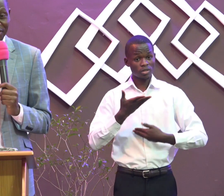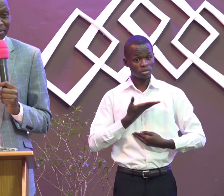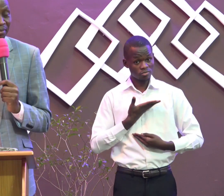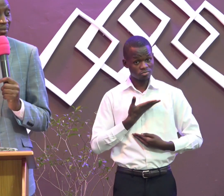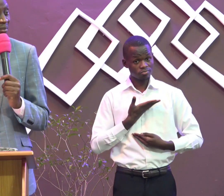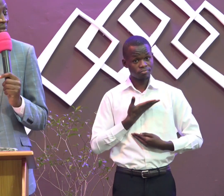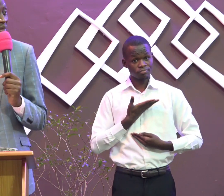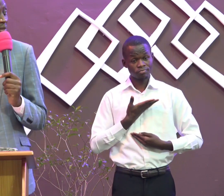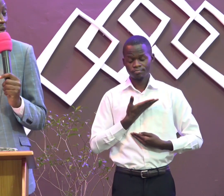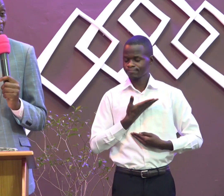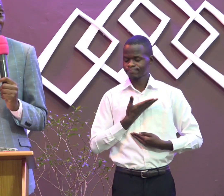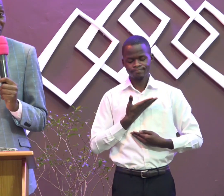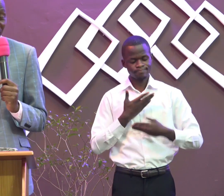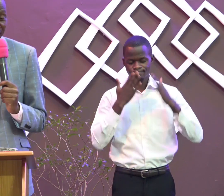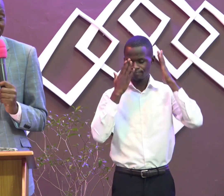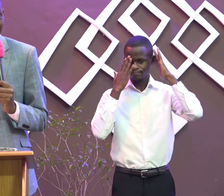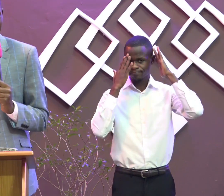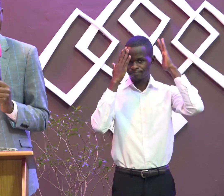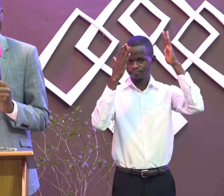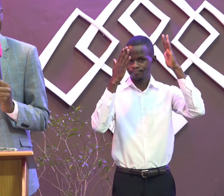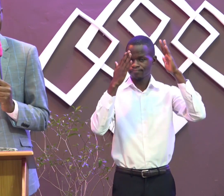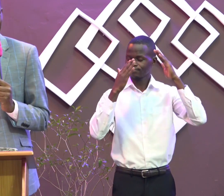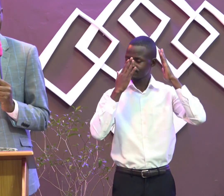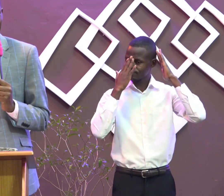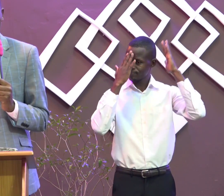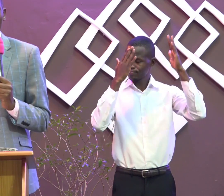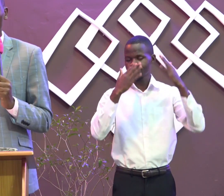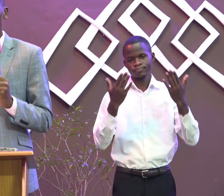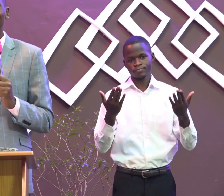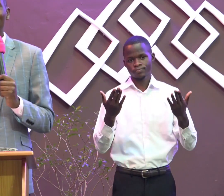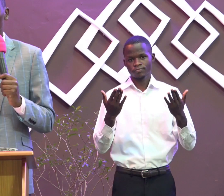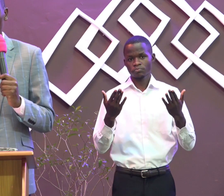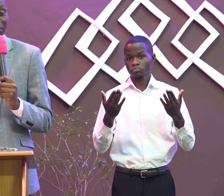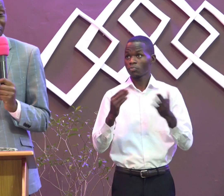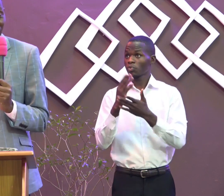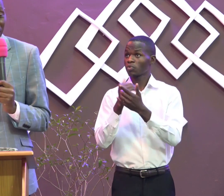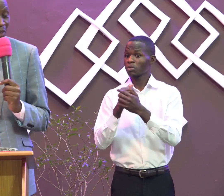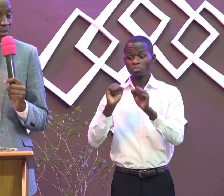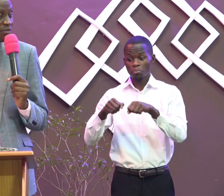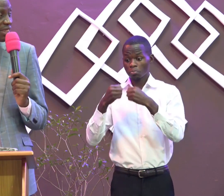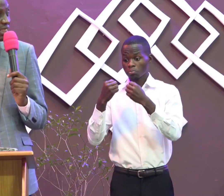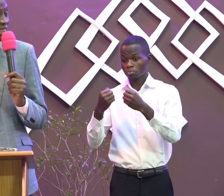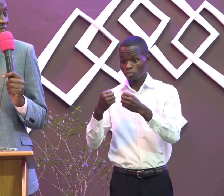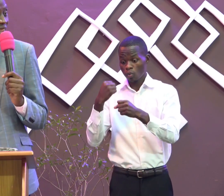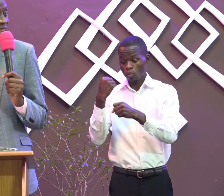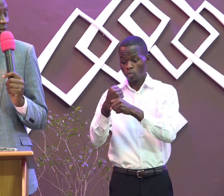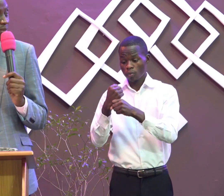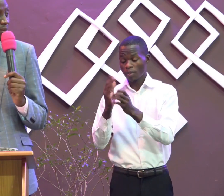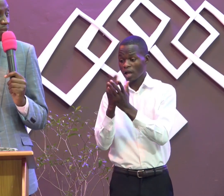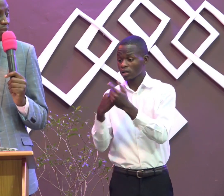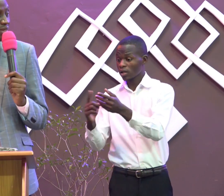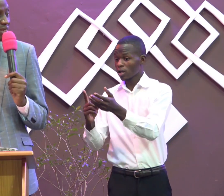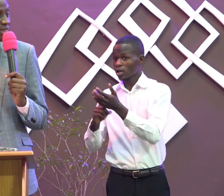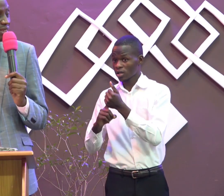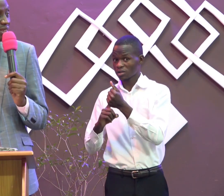houses that we have. Mukama wafe. It is our master. Tetwabifunyeringa tukola, tubifunye mukama wafe. We didn't